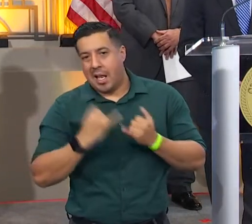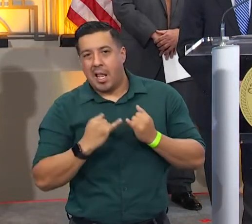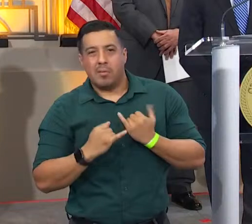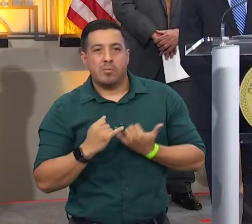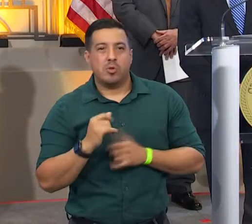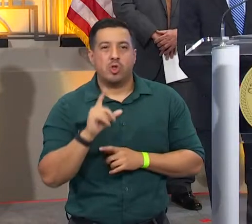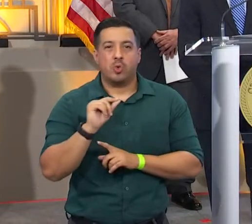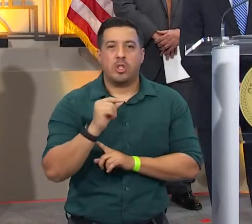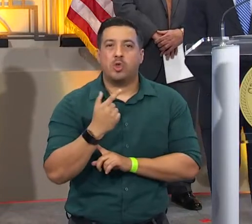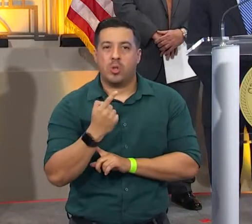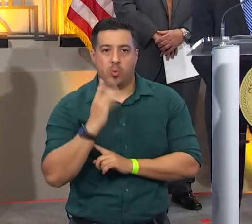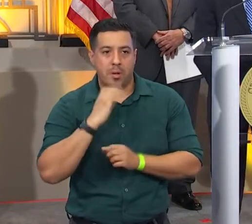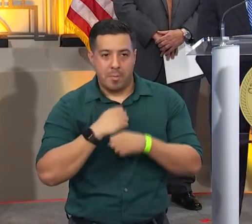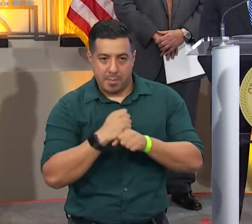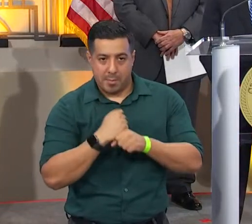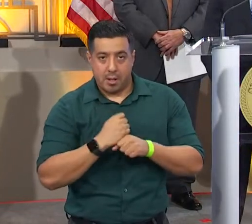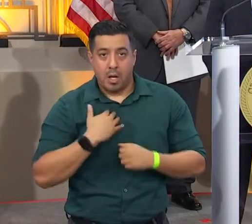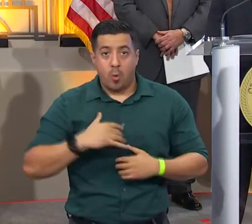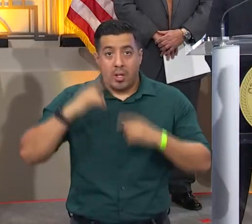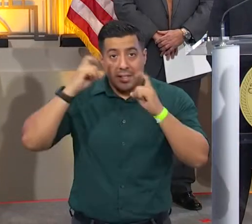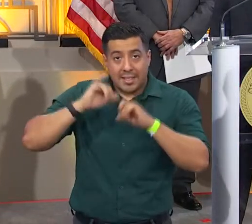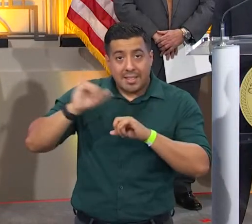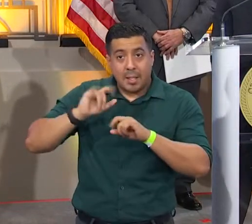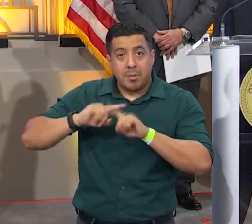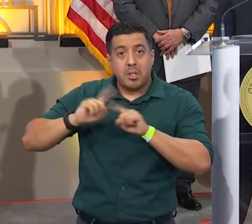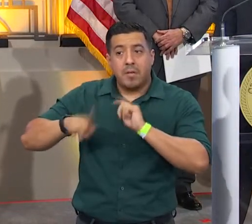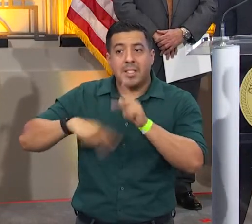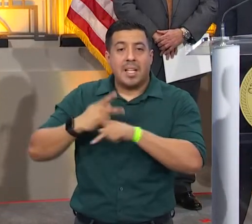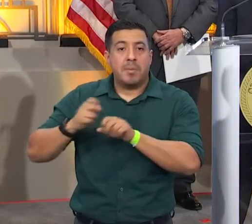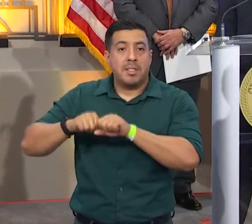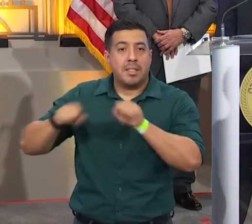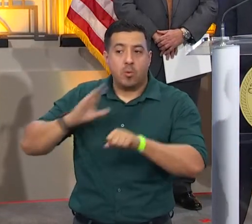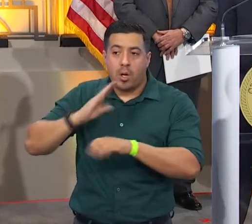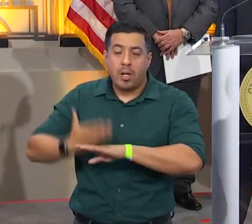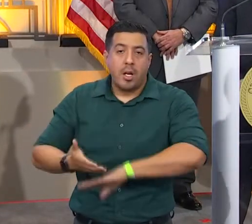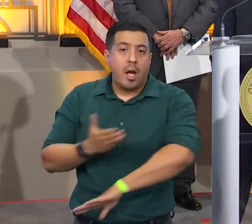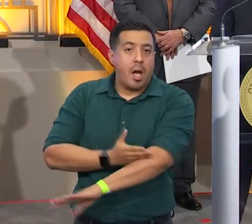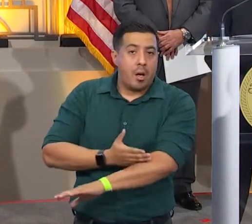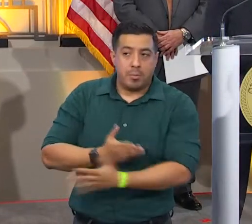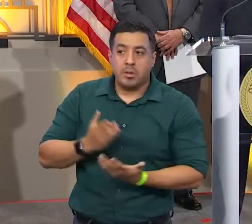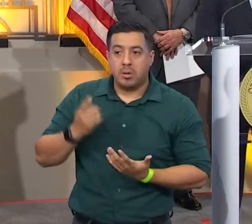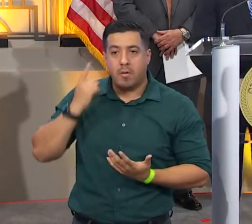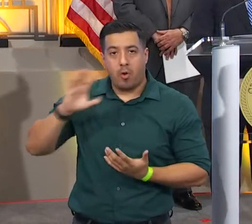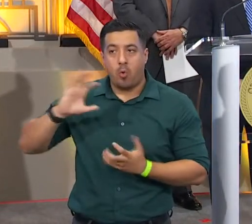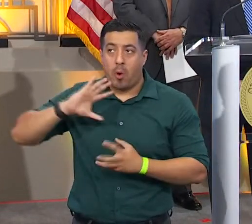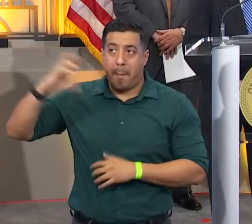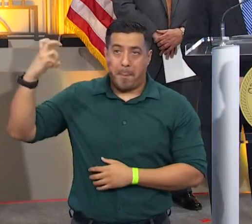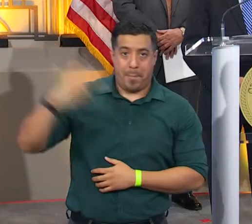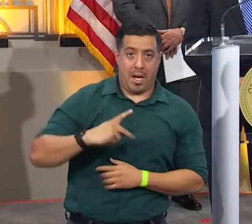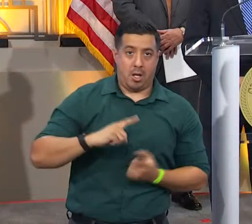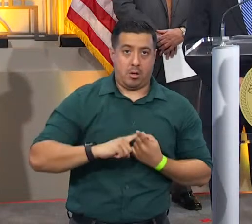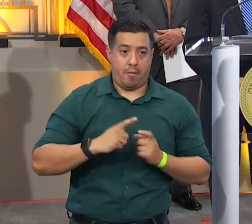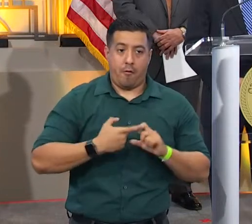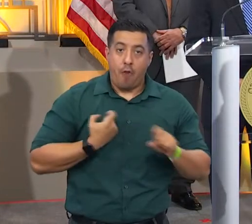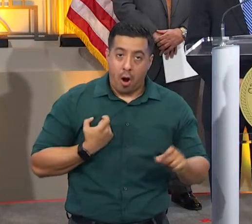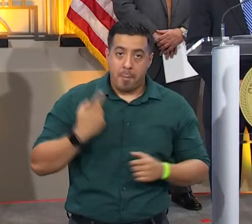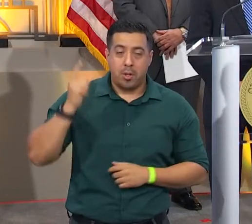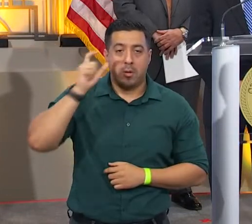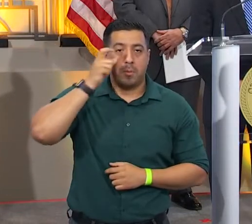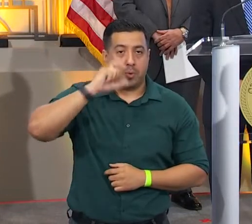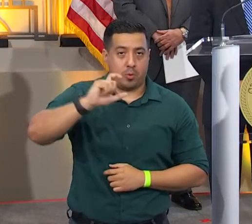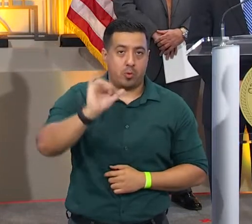2021. We're also developing and testing propulsion systems that will enhance and endeavor our return to the moon. All the while,